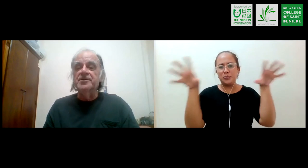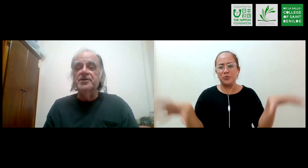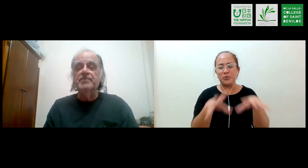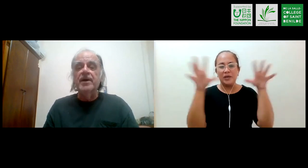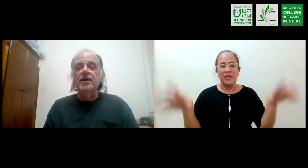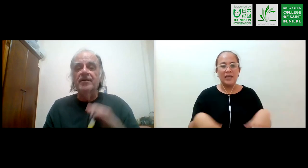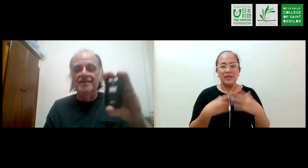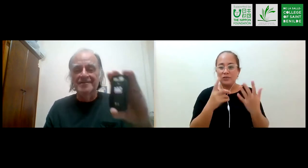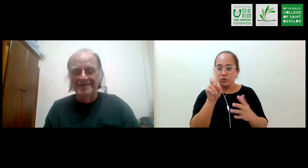to spare.